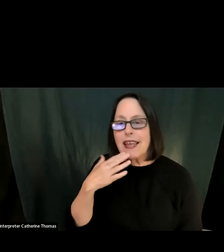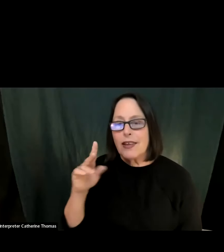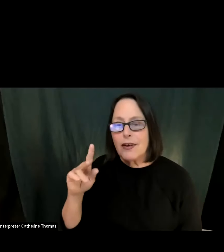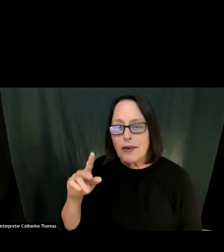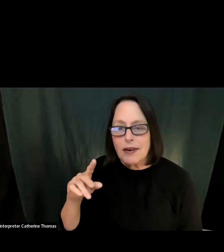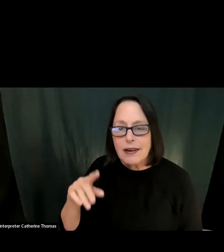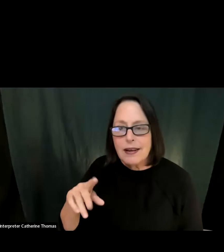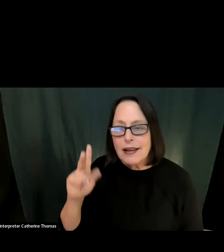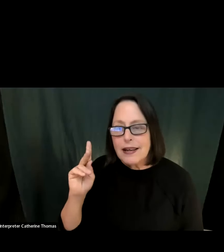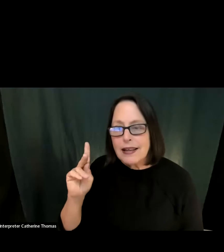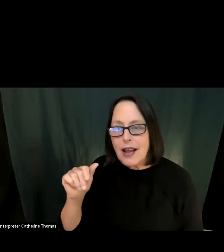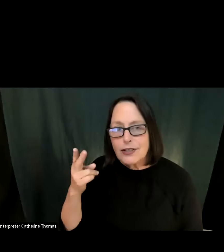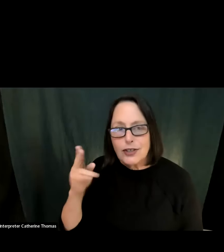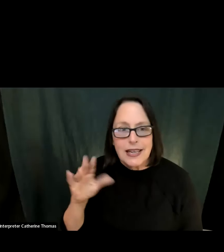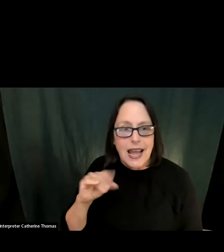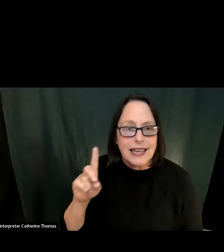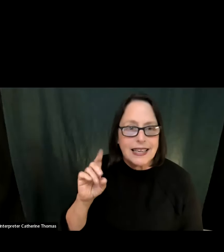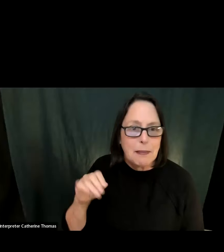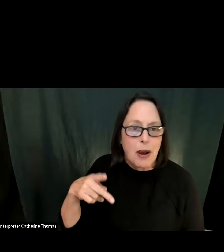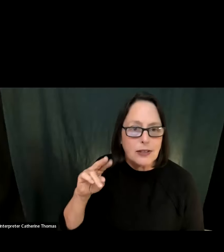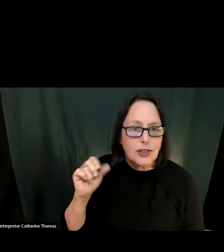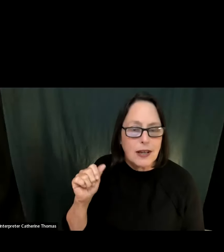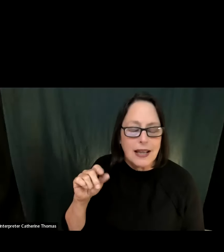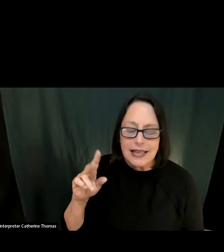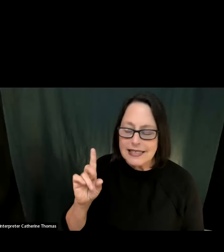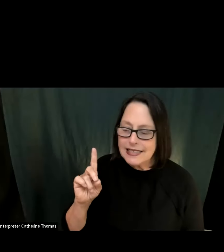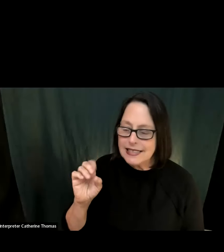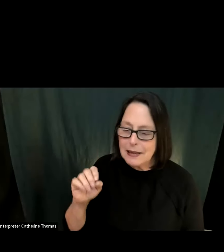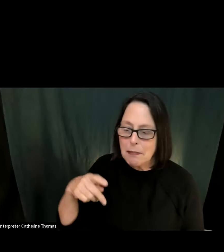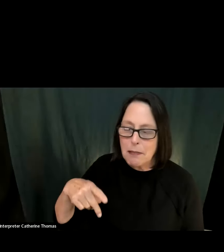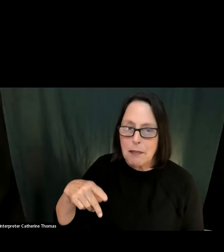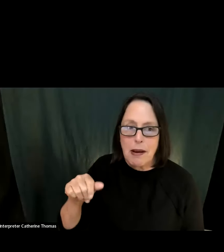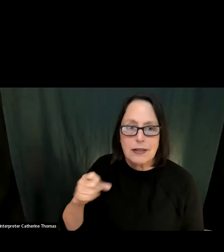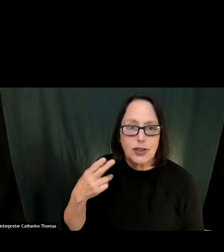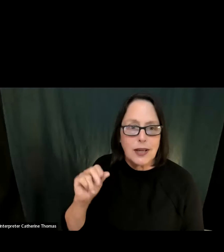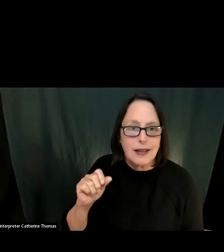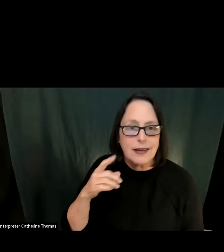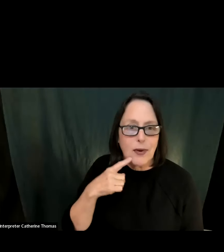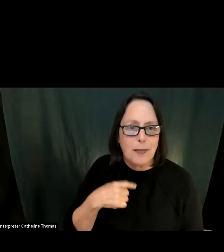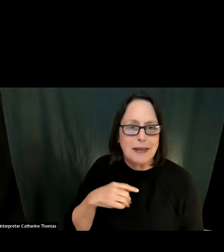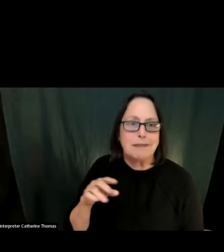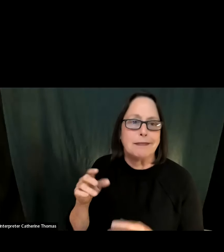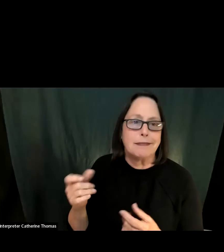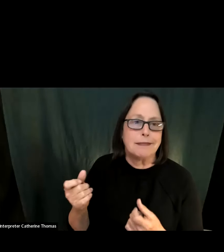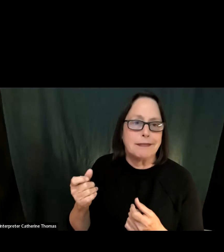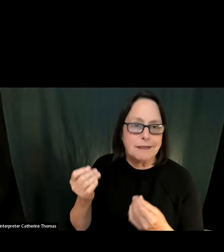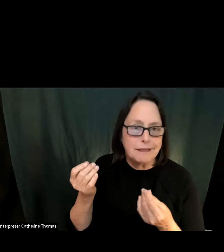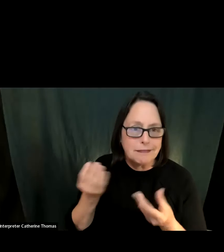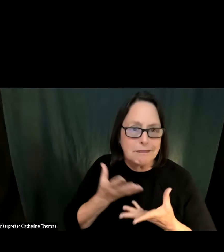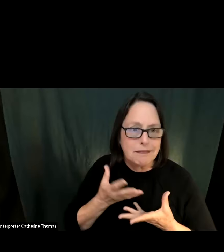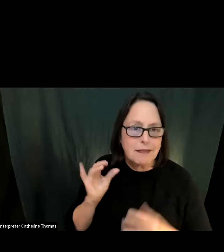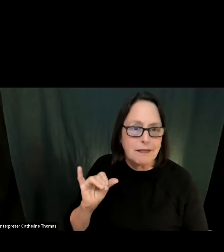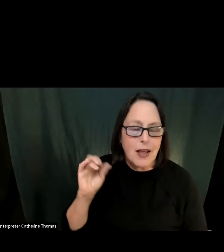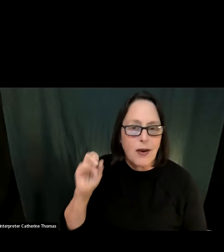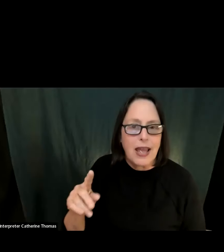Vipasha, both of you reminded me. All right, so I want to pause for a moment and just talk about where we are in